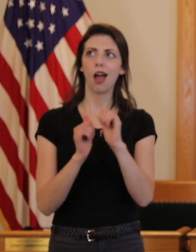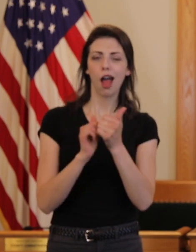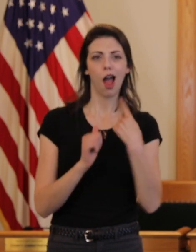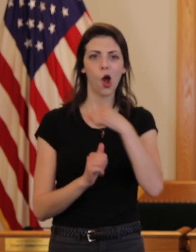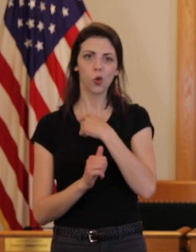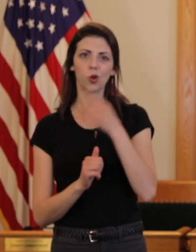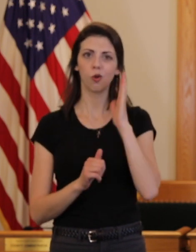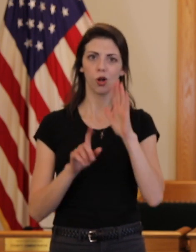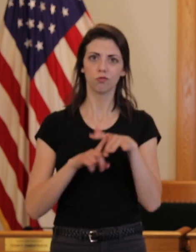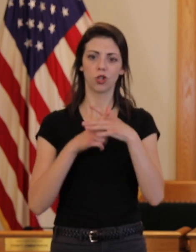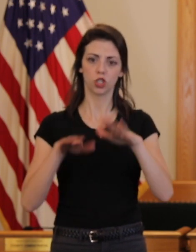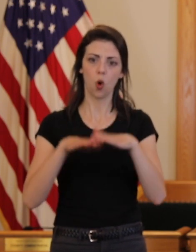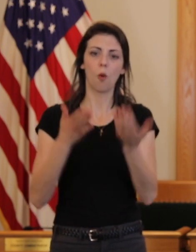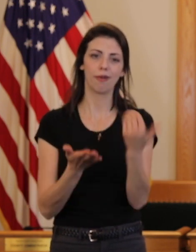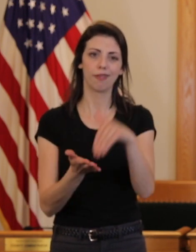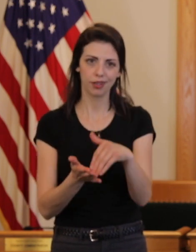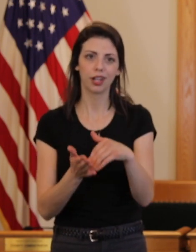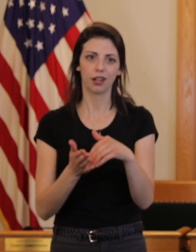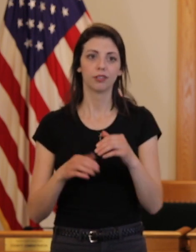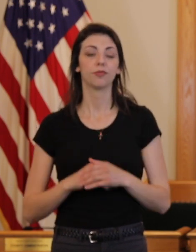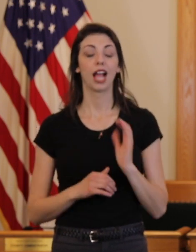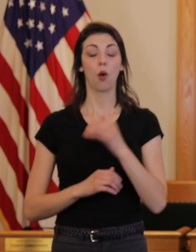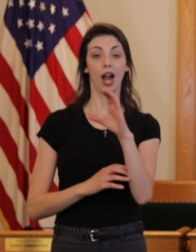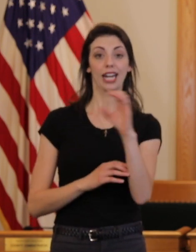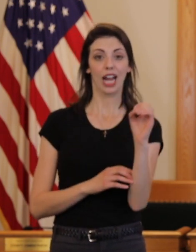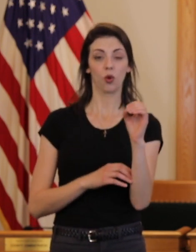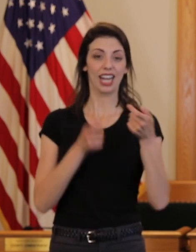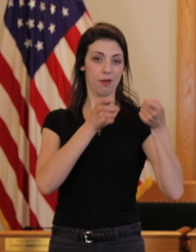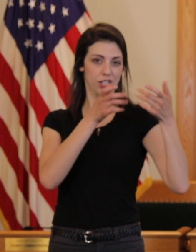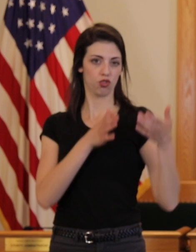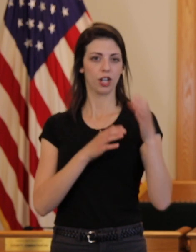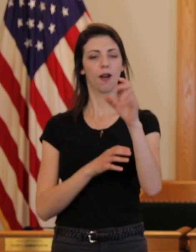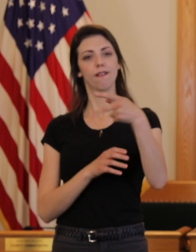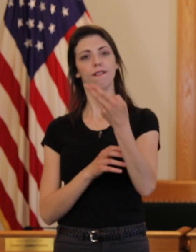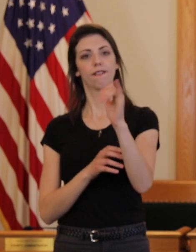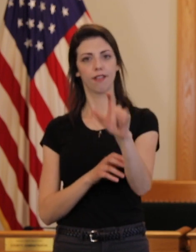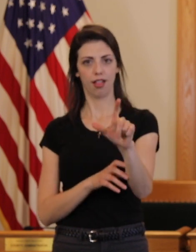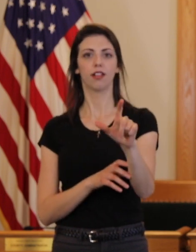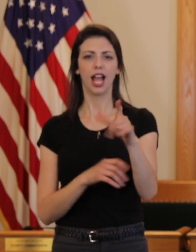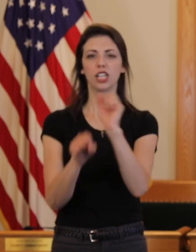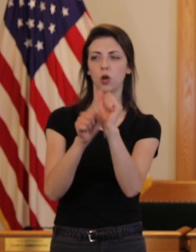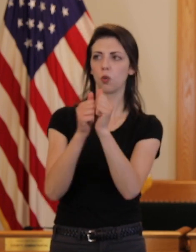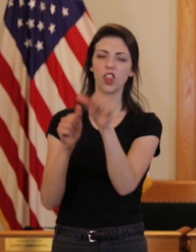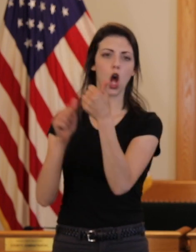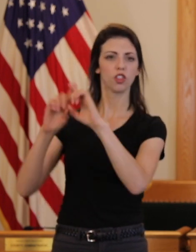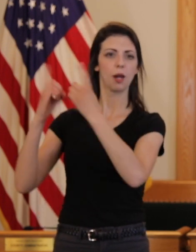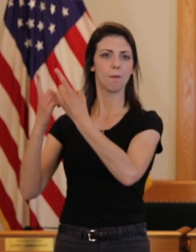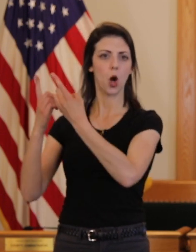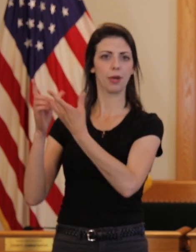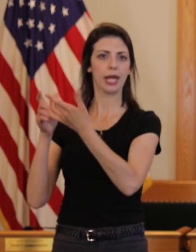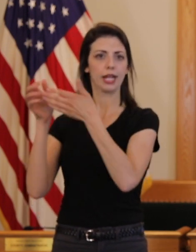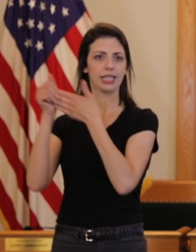reopening the departments of county government. Our County Administrator, Phil Church, has been working with department heads on a county-wide reopening